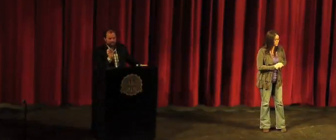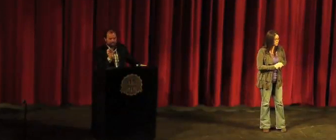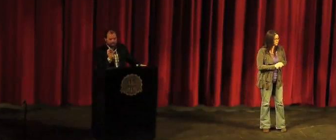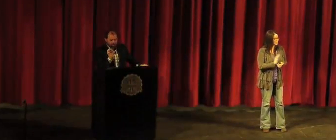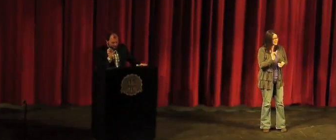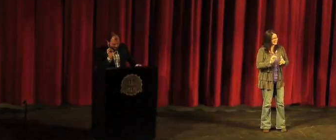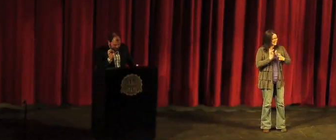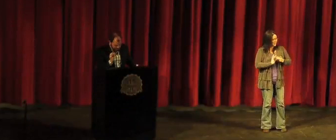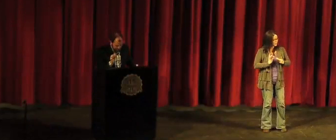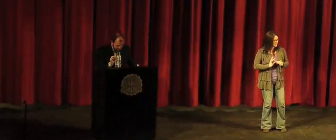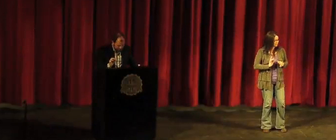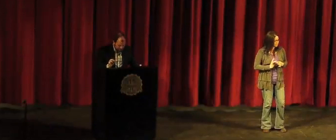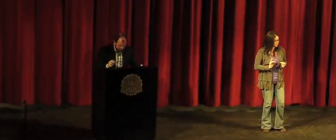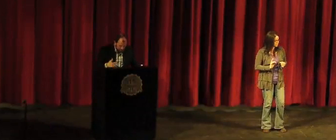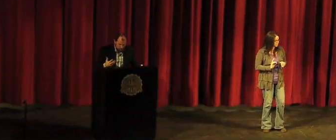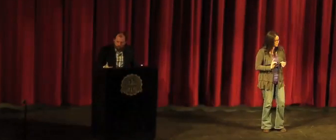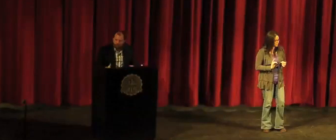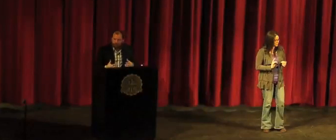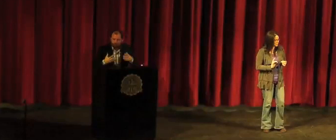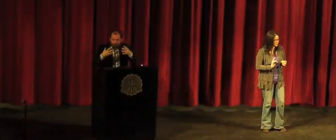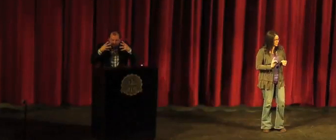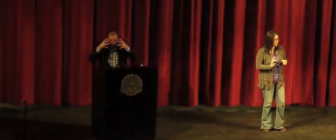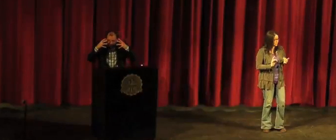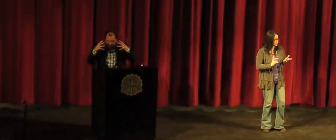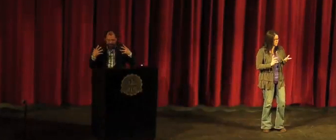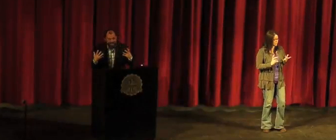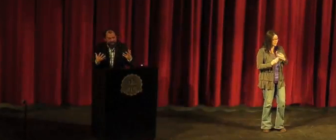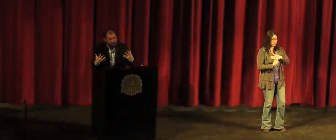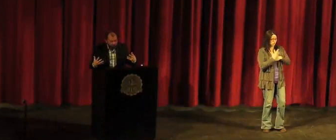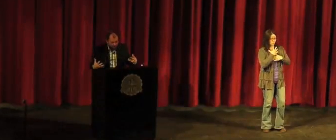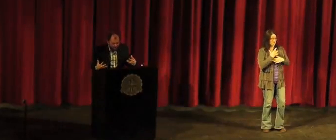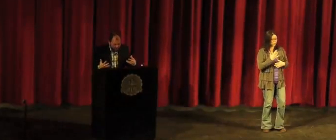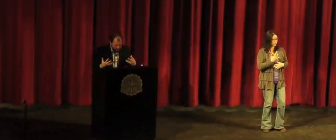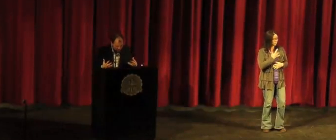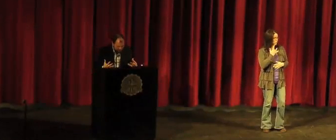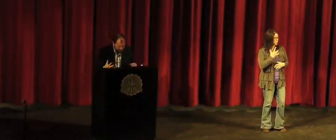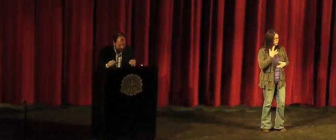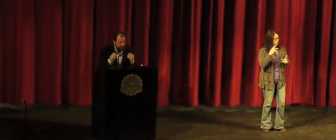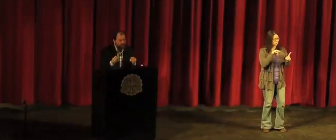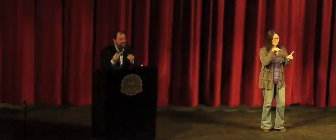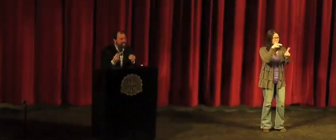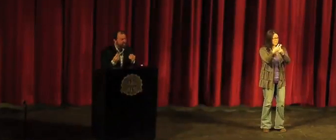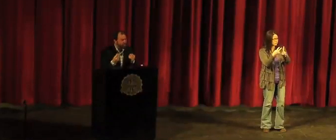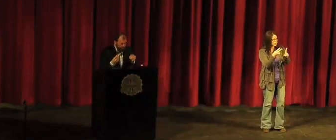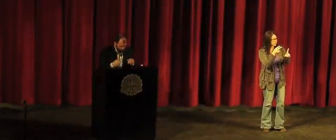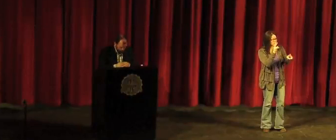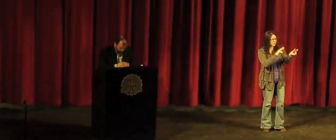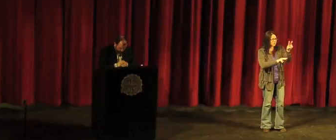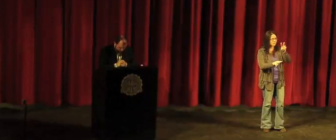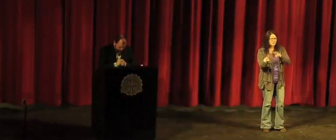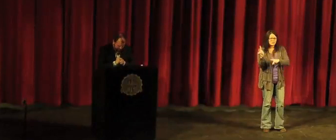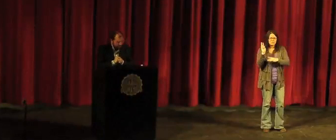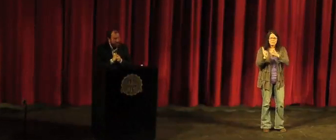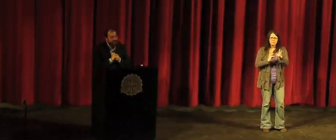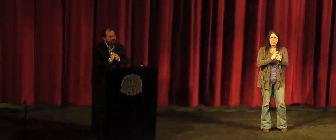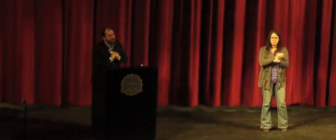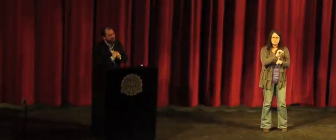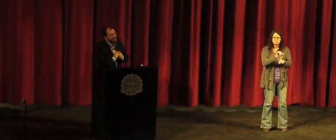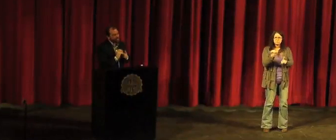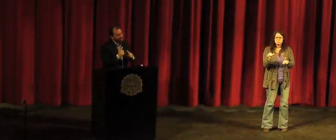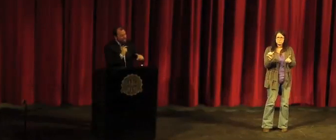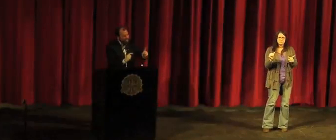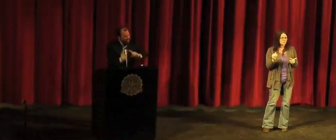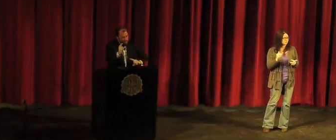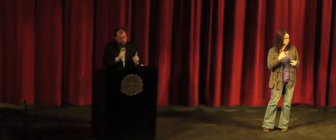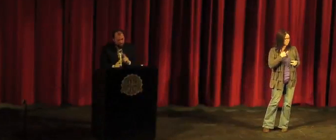narrative that trains our emotional, perceptual apparatus to perceive the world as meaningful.